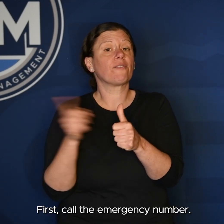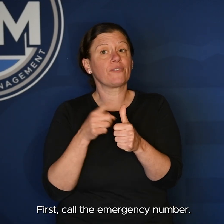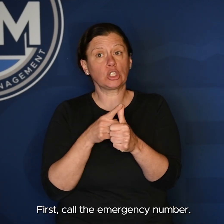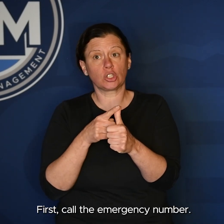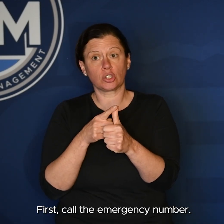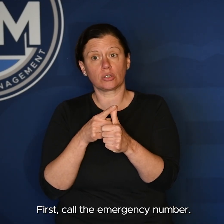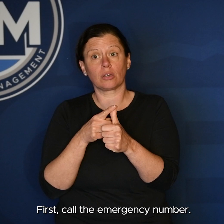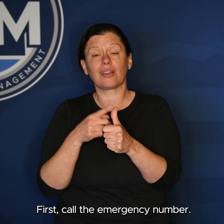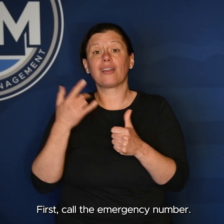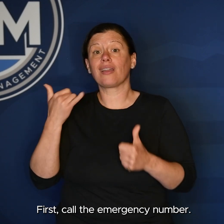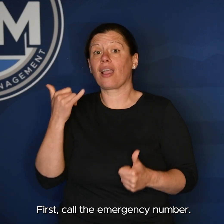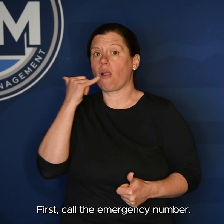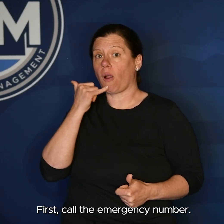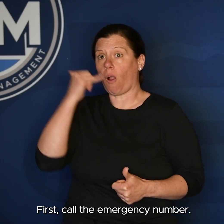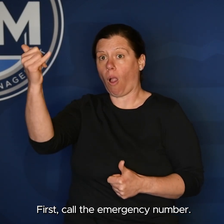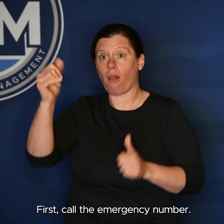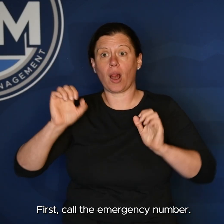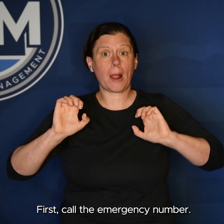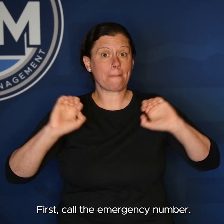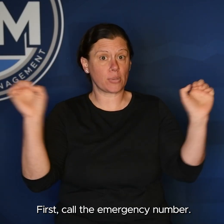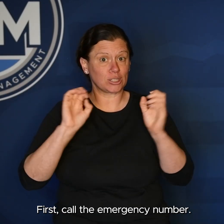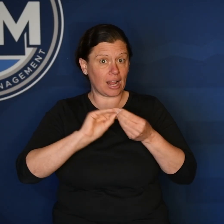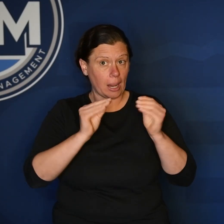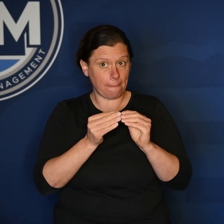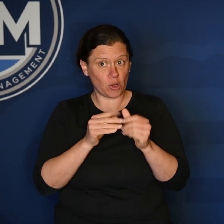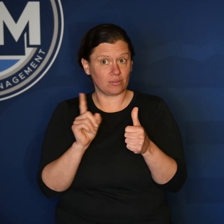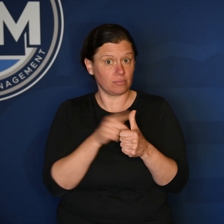First, call the emergency number.